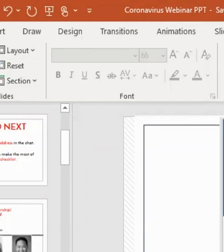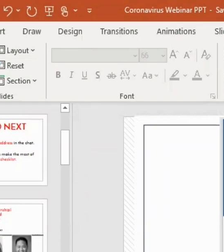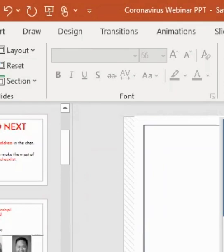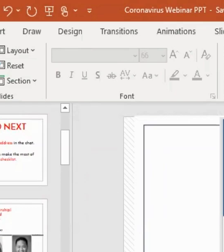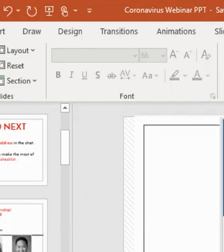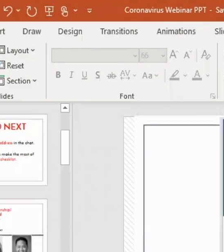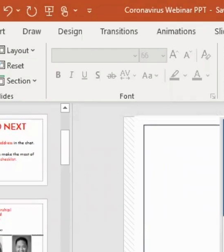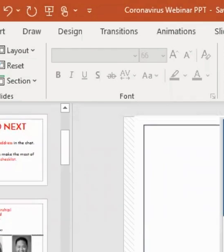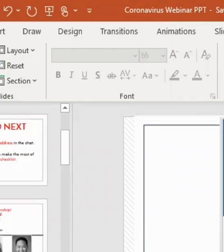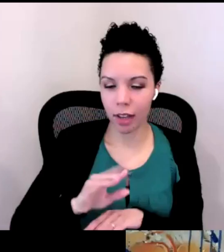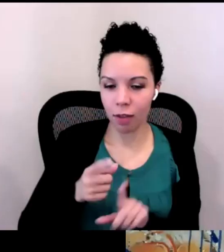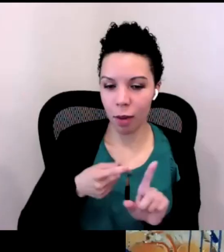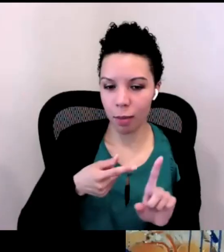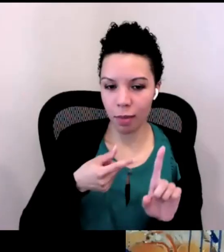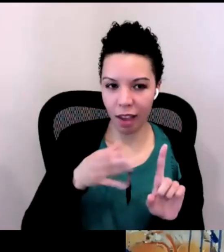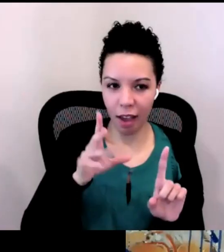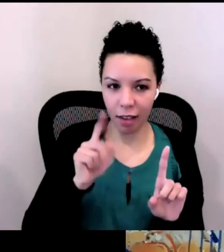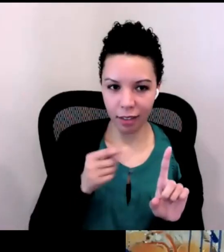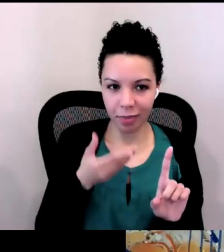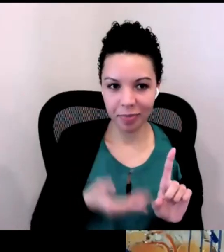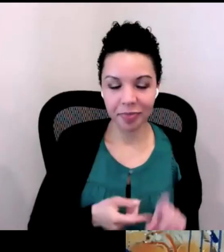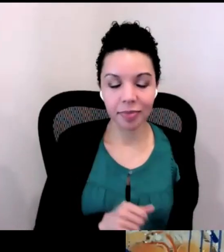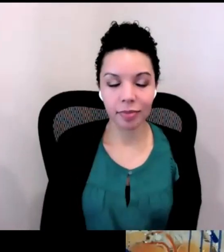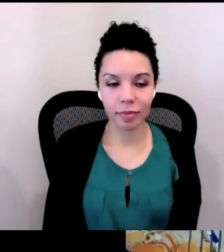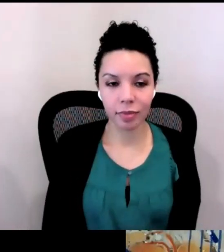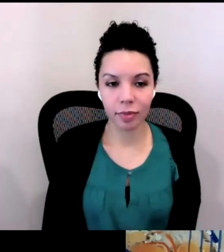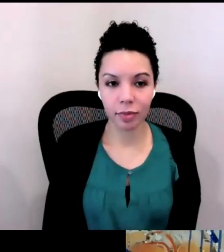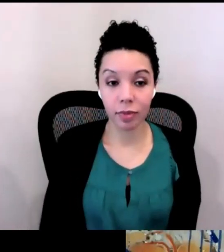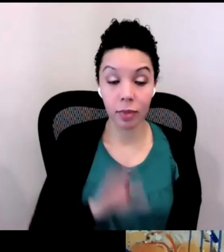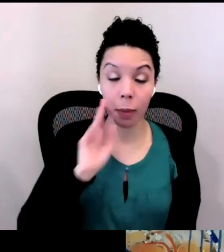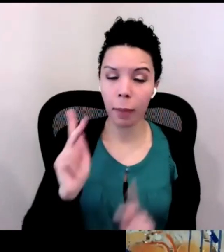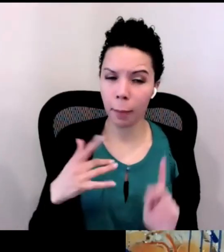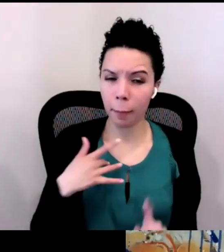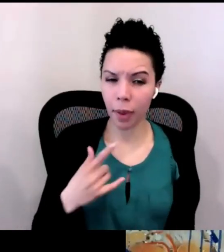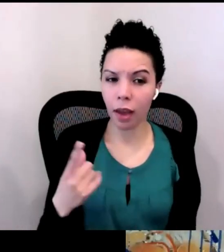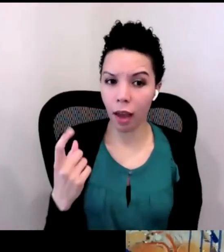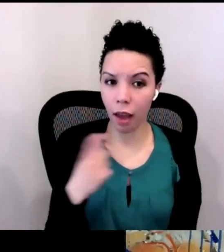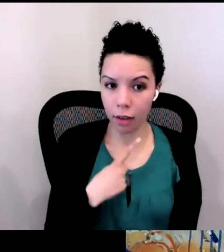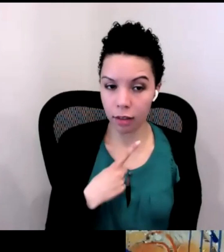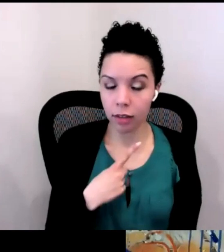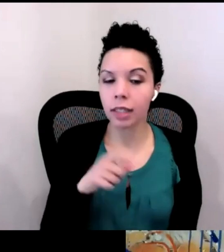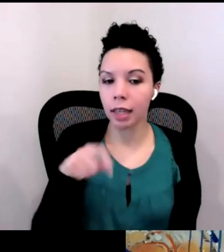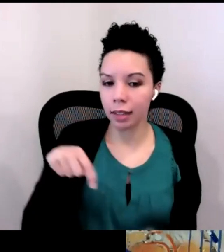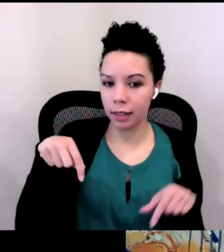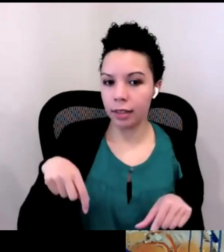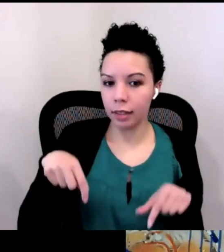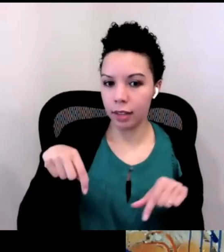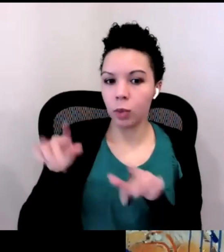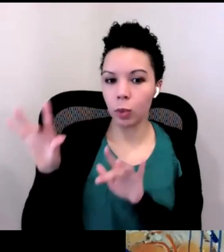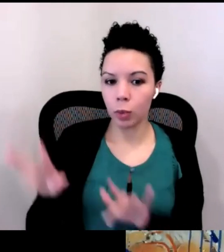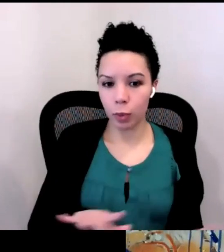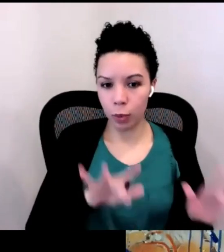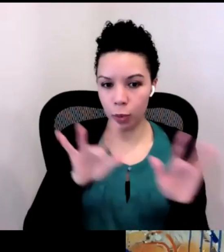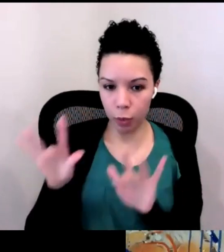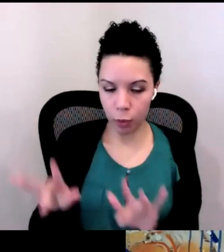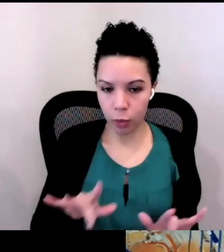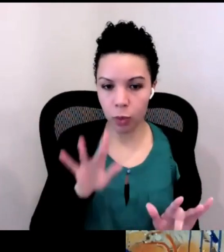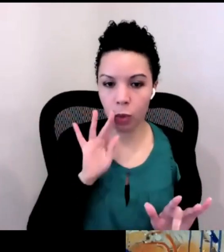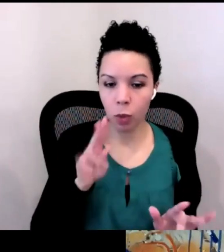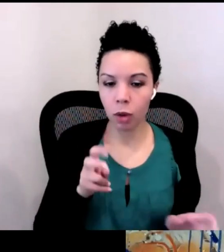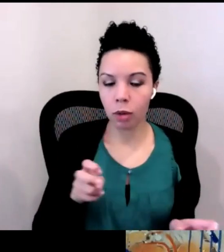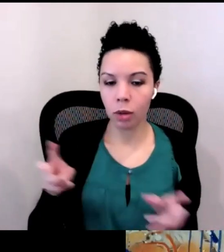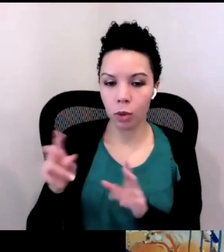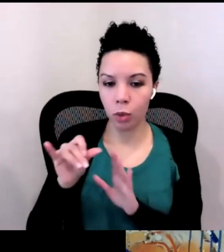from our guest. And for those of you who ask, because people always ask, yes, we do record the webinars. They will be on our YouTube